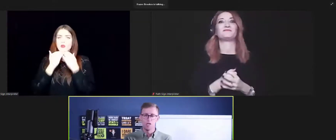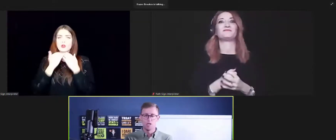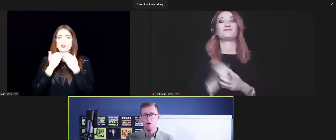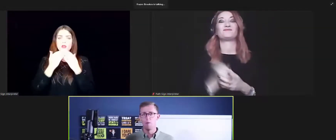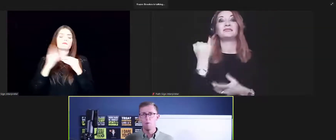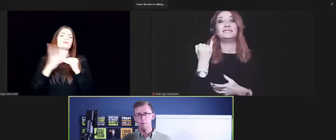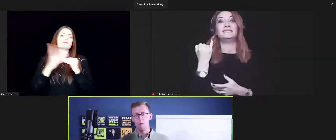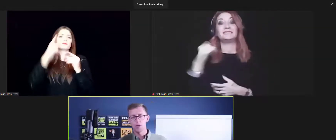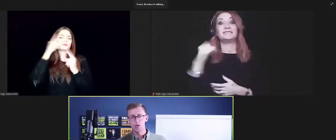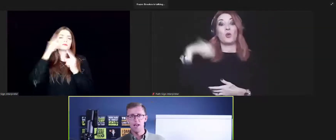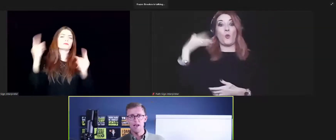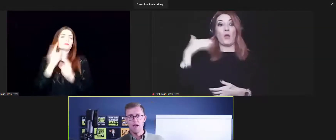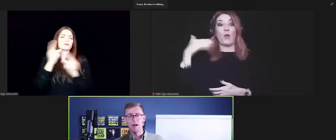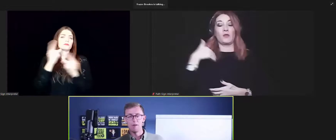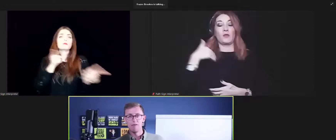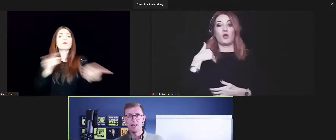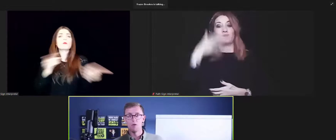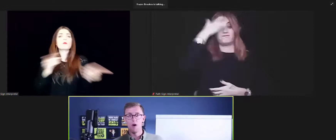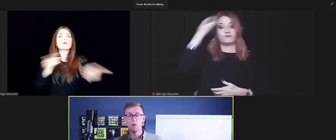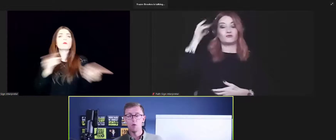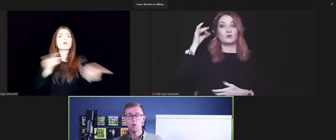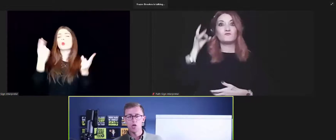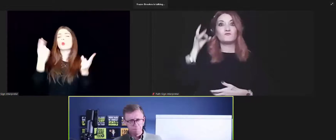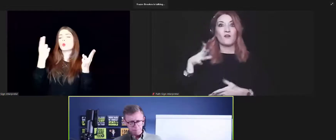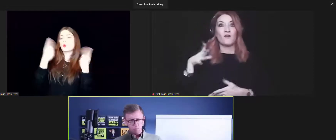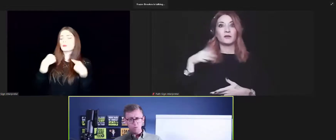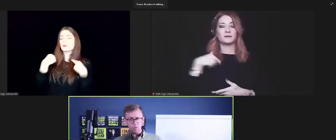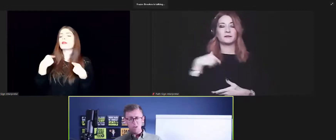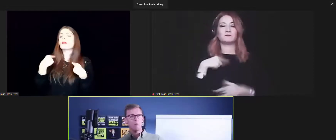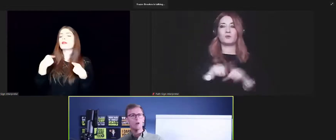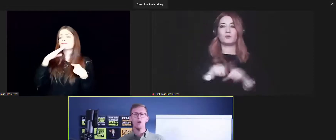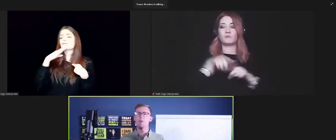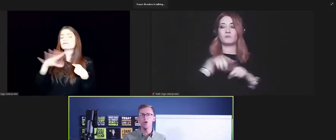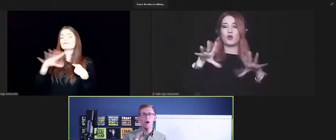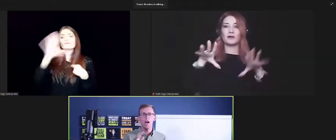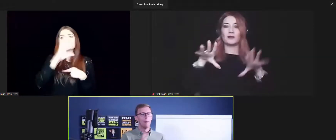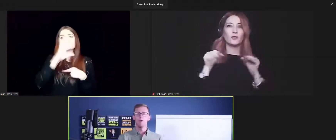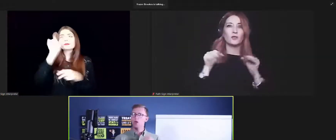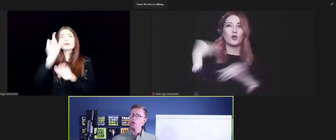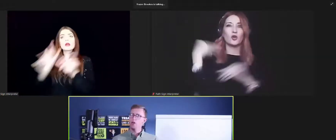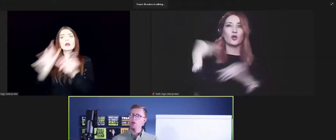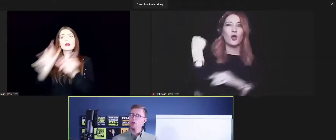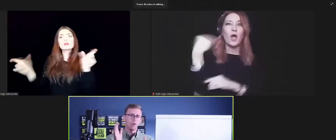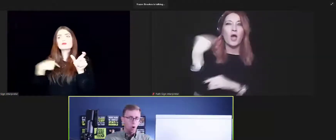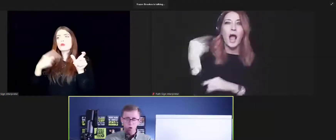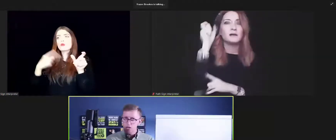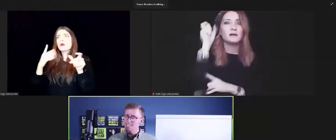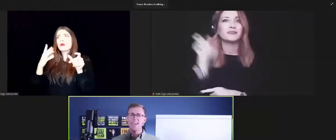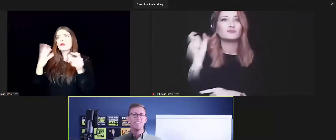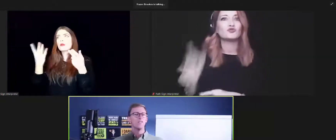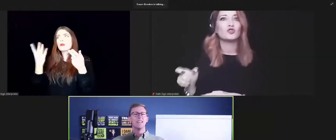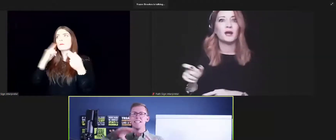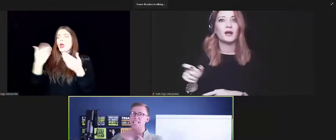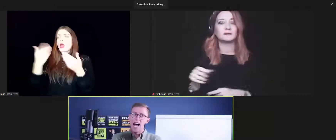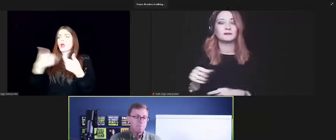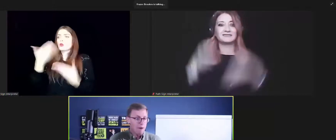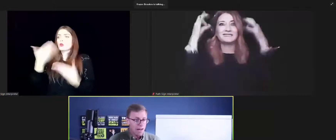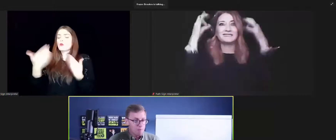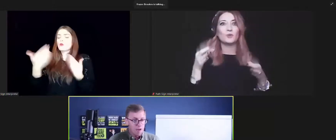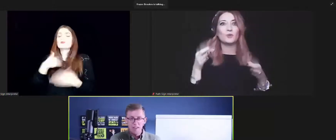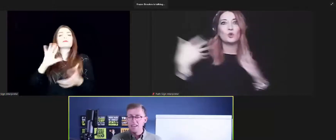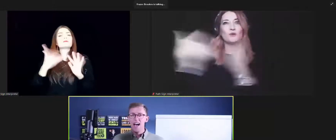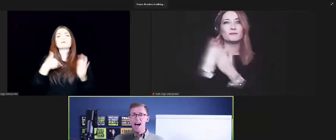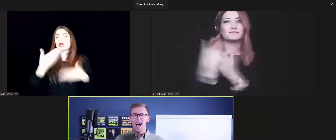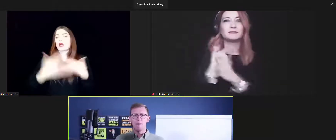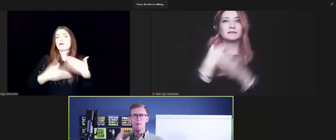the moment, one of the moments that helped me really grow. So I want to share with you a bunch of stuff about goal setting, time